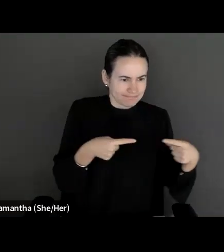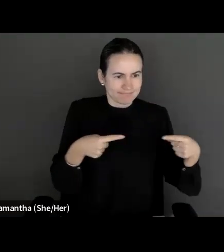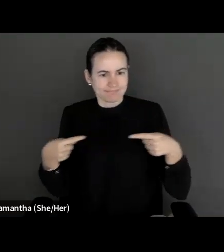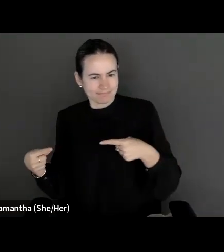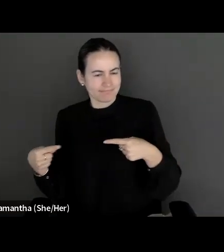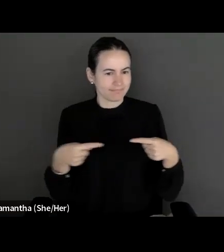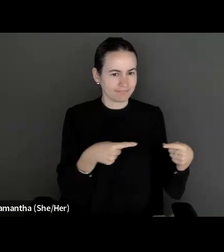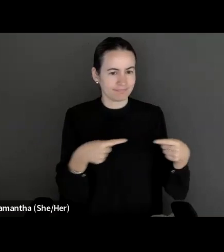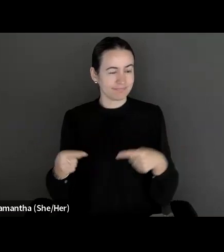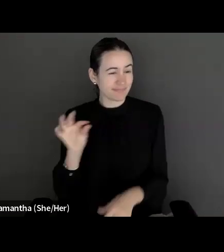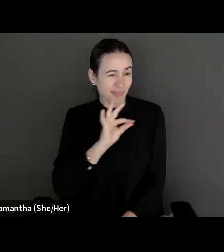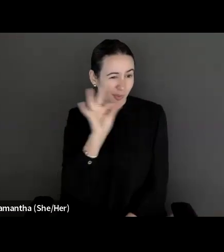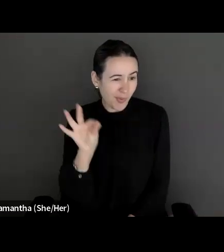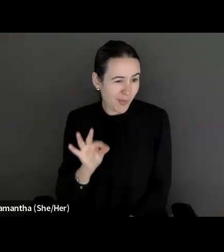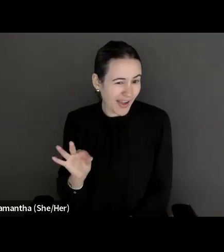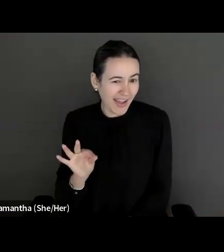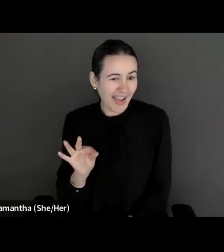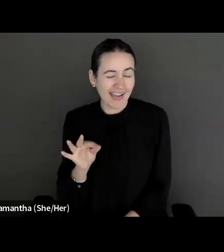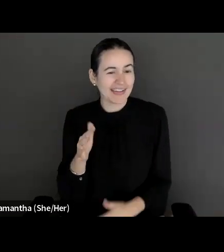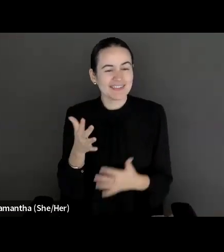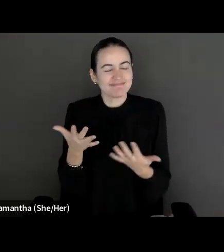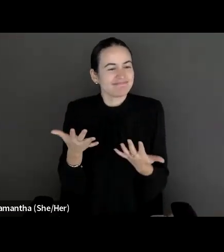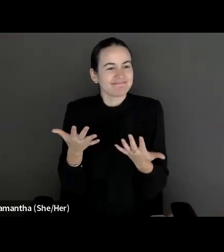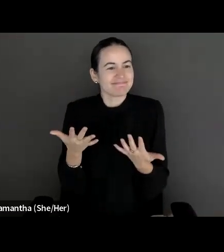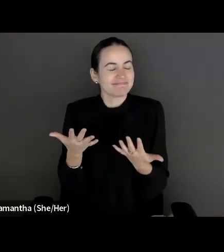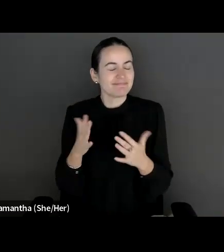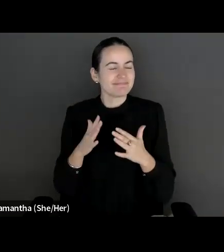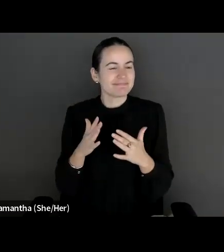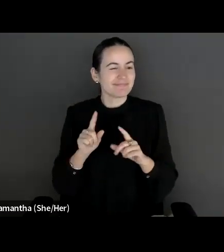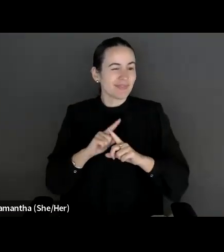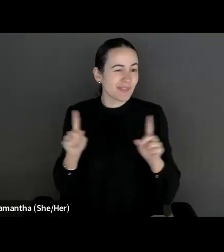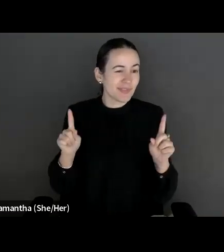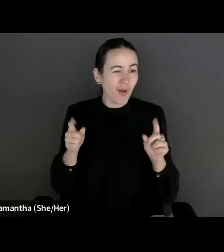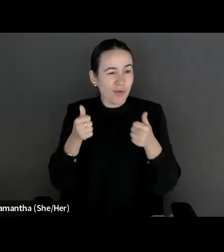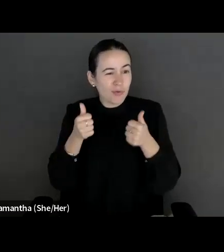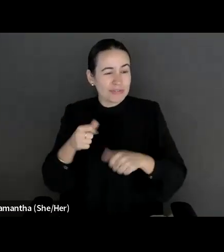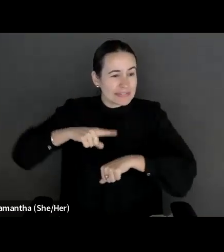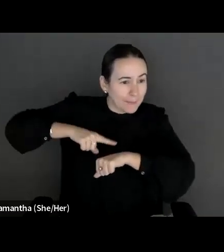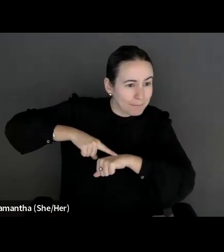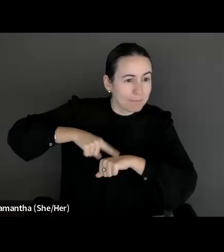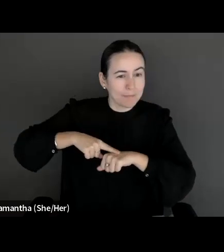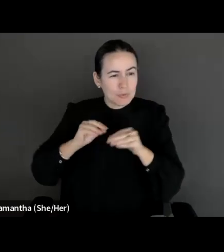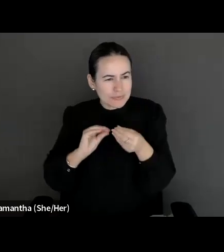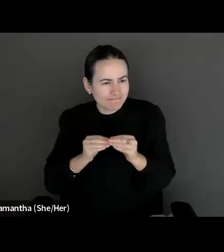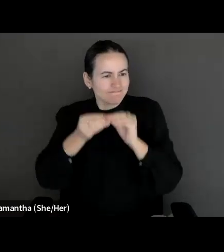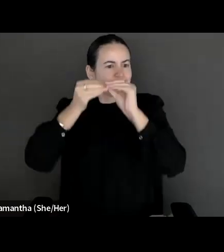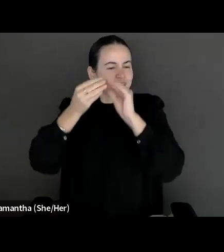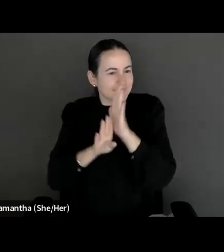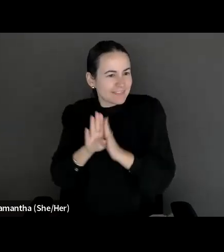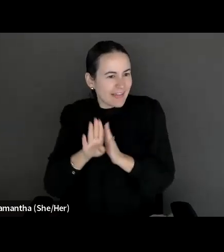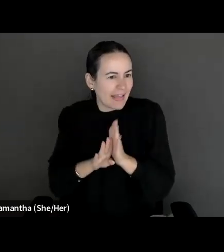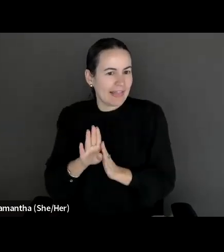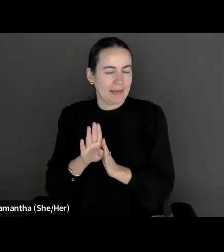this is because we just don't give enough consideration when we're developing that. So it's not on purpose, but it's